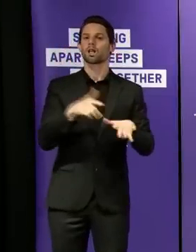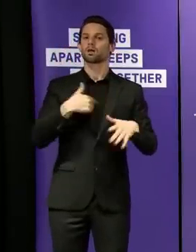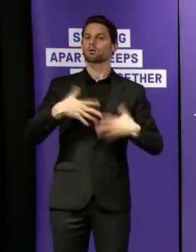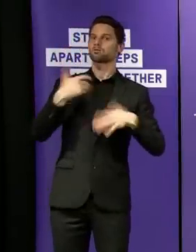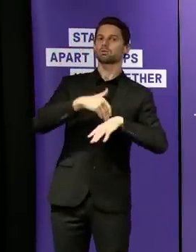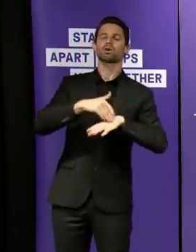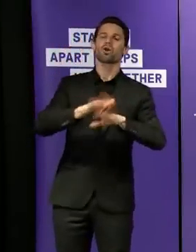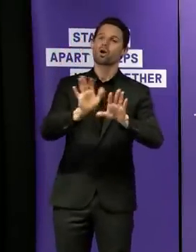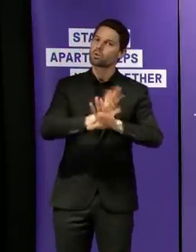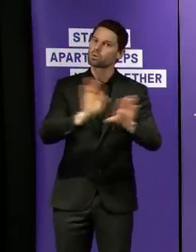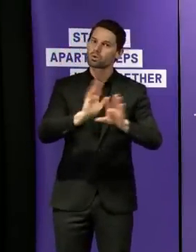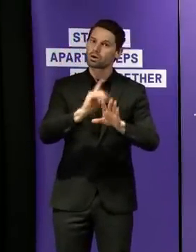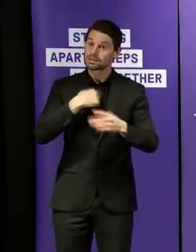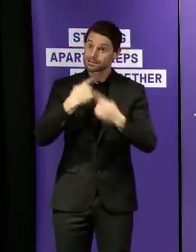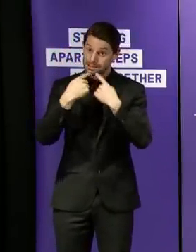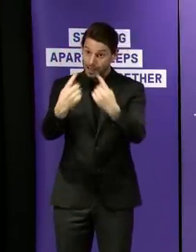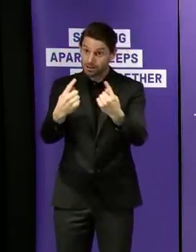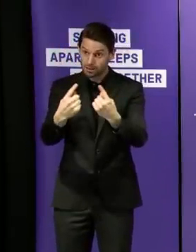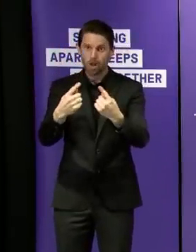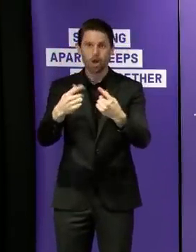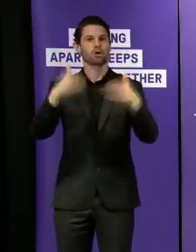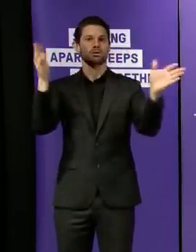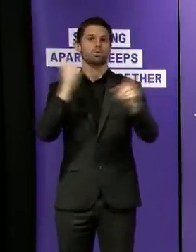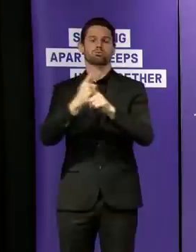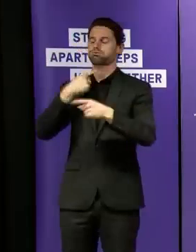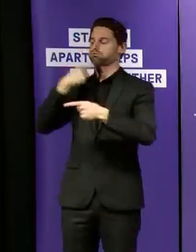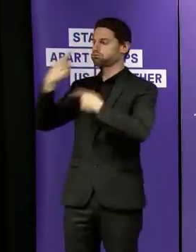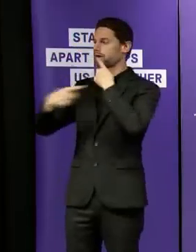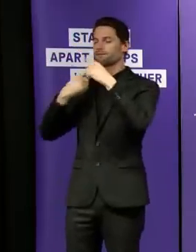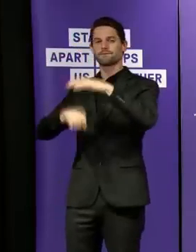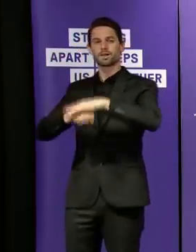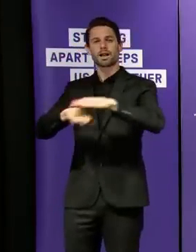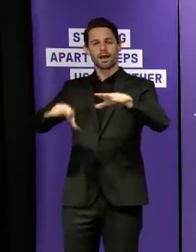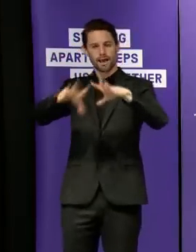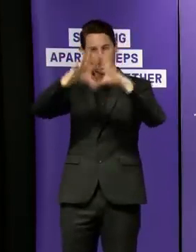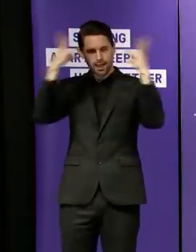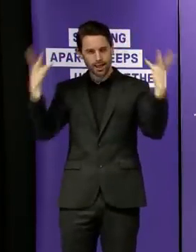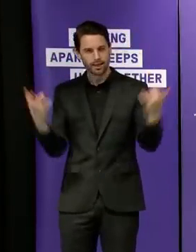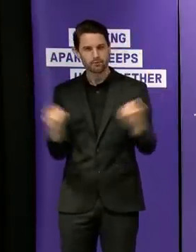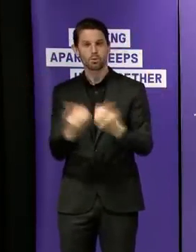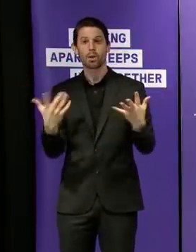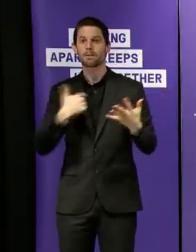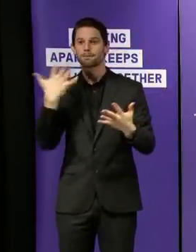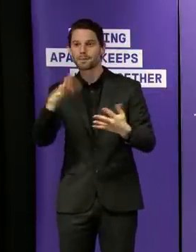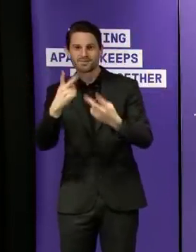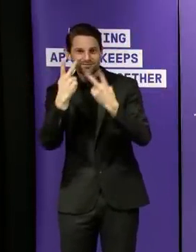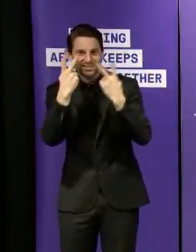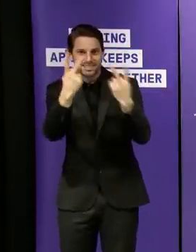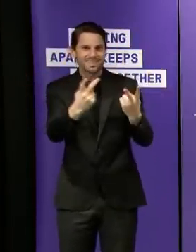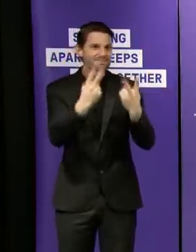get into trouble for telling the truth. But if you don't tell us the truth, it does get incredibly difficult for those